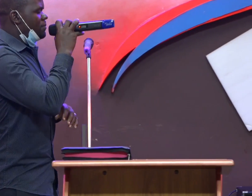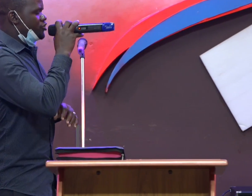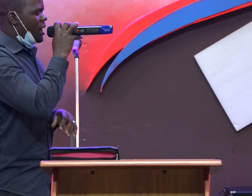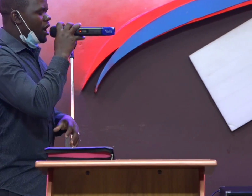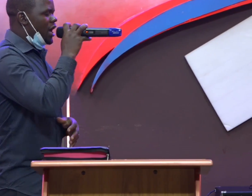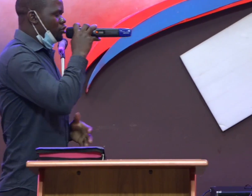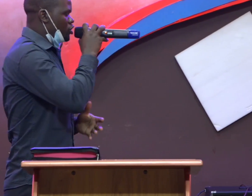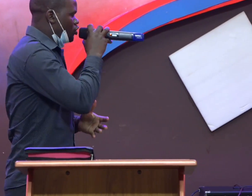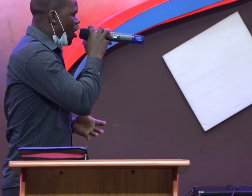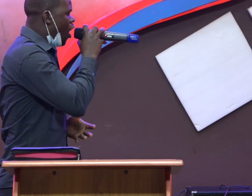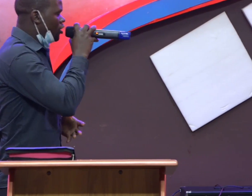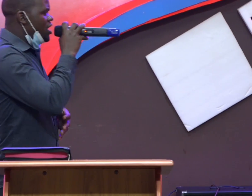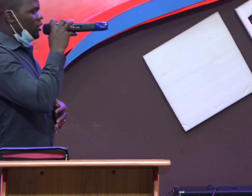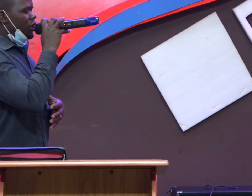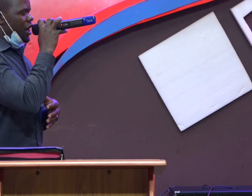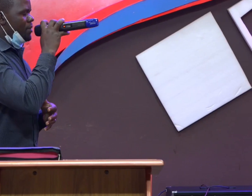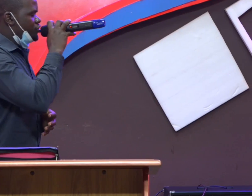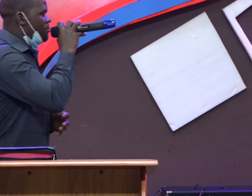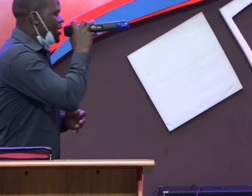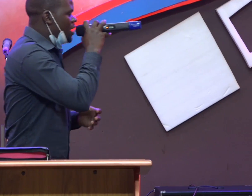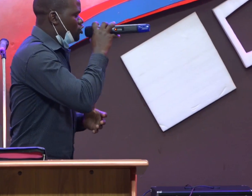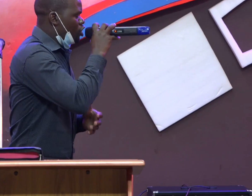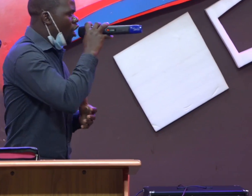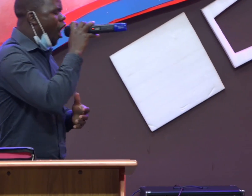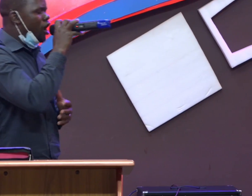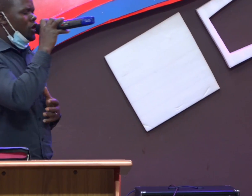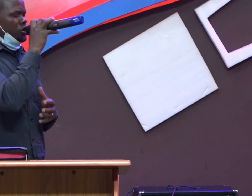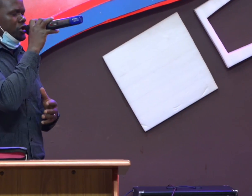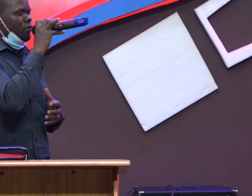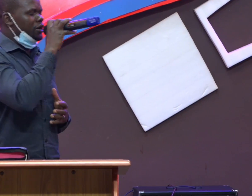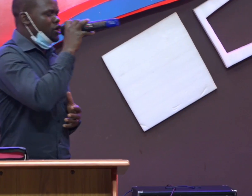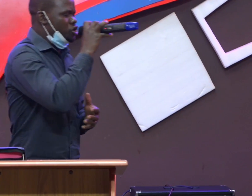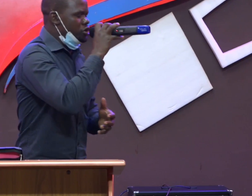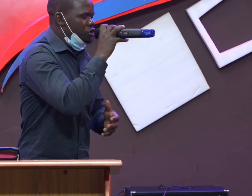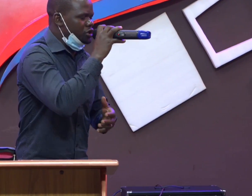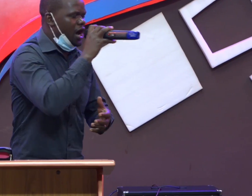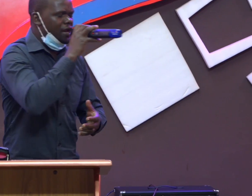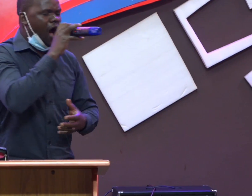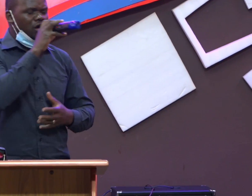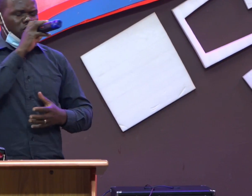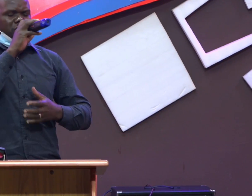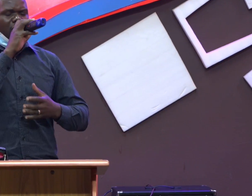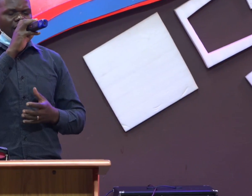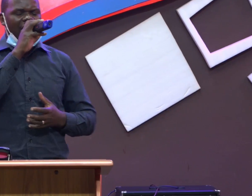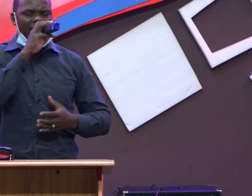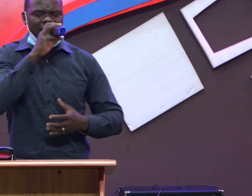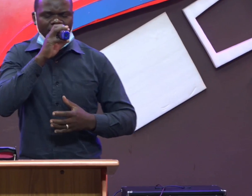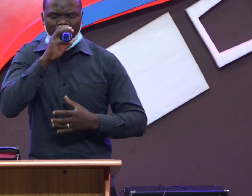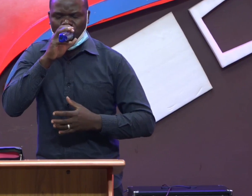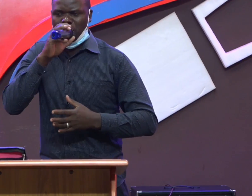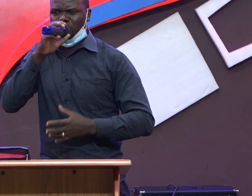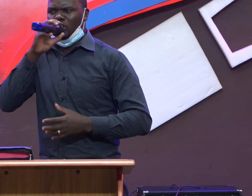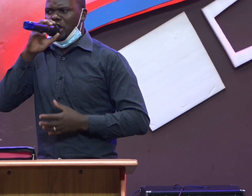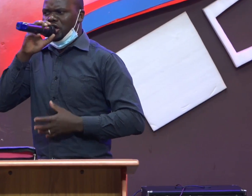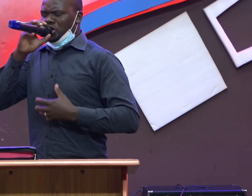Let there be someone that you recall. Let there be someone that you recall. In our nation, Uganda. In our land,